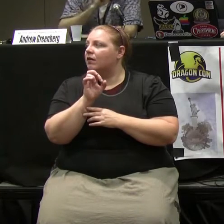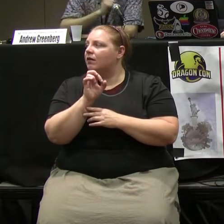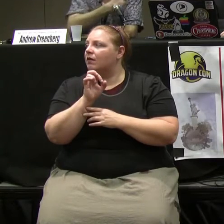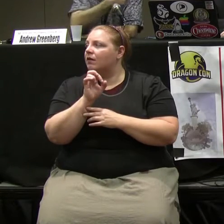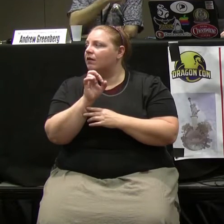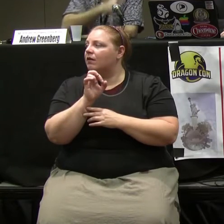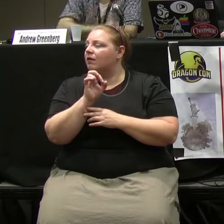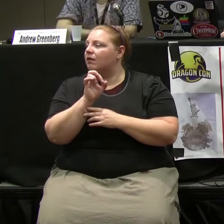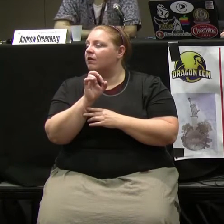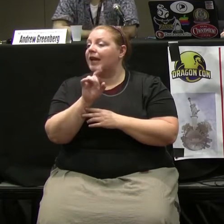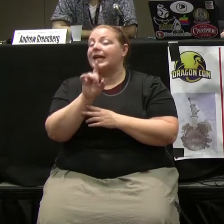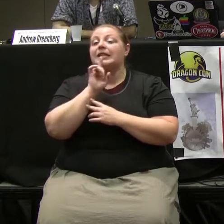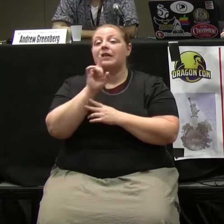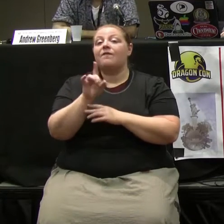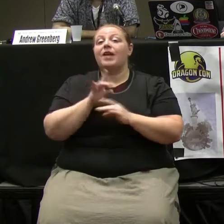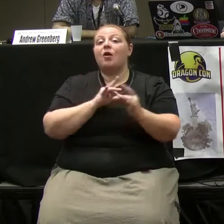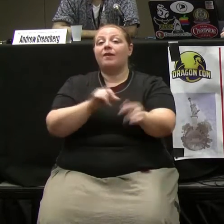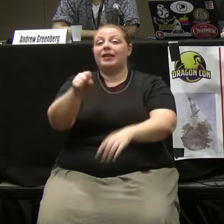It's very effective.